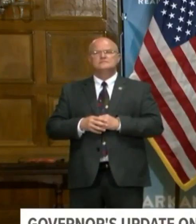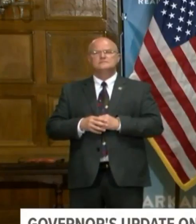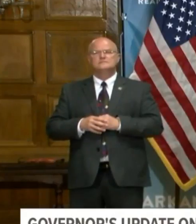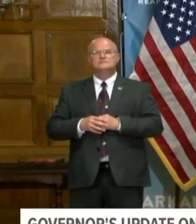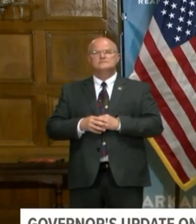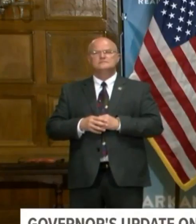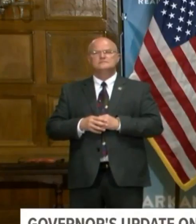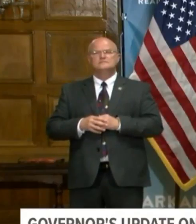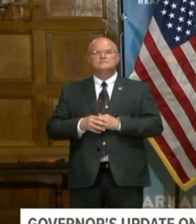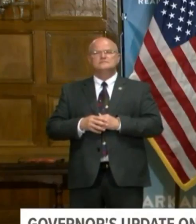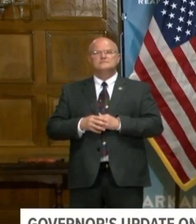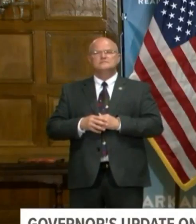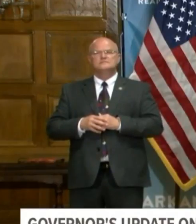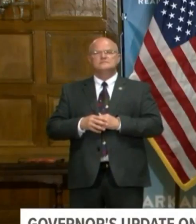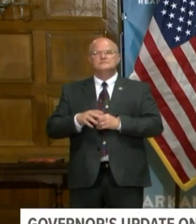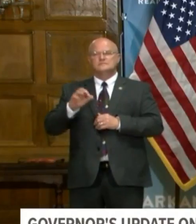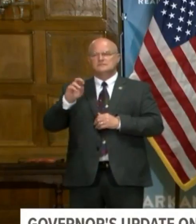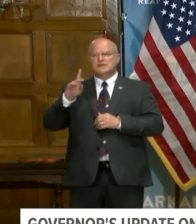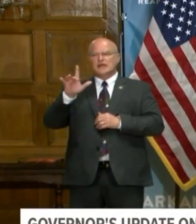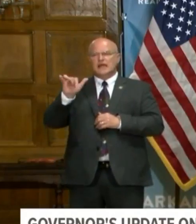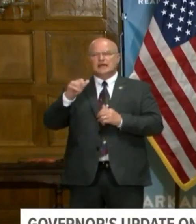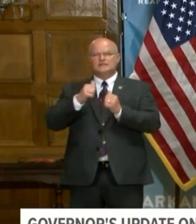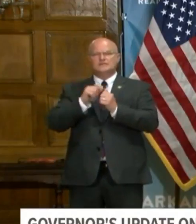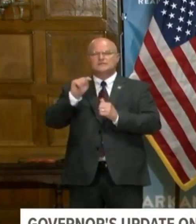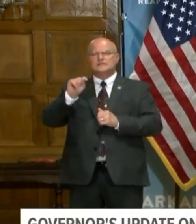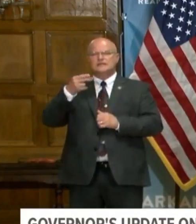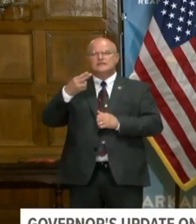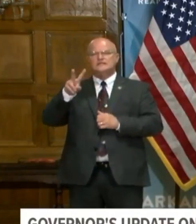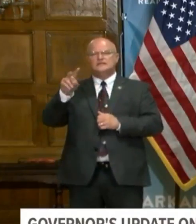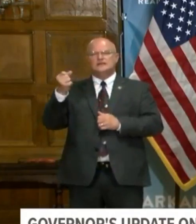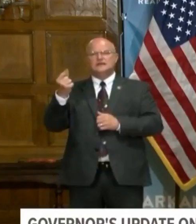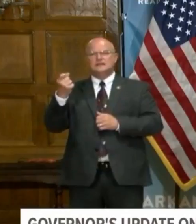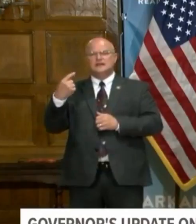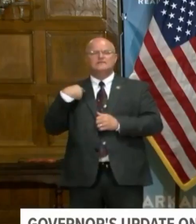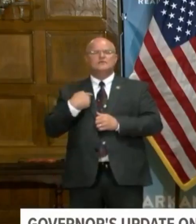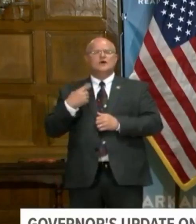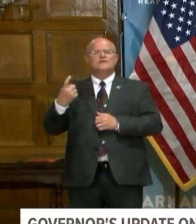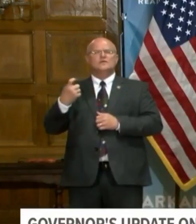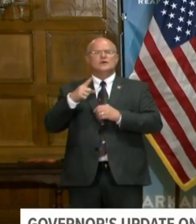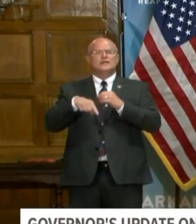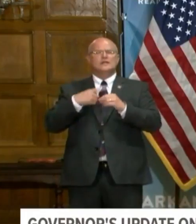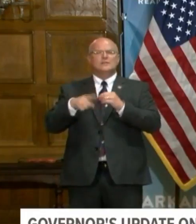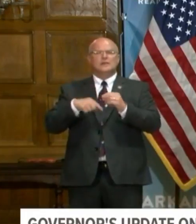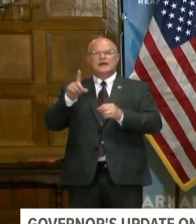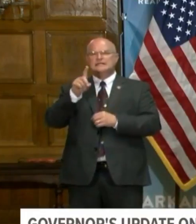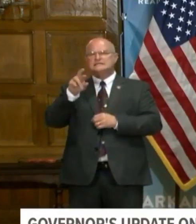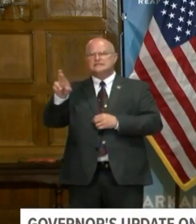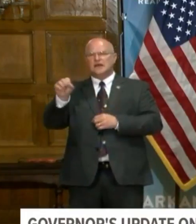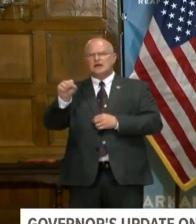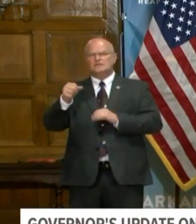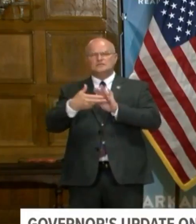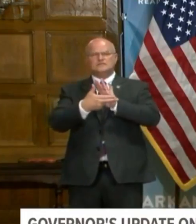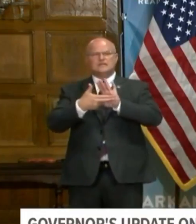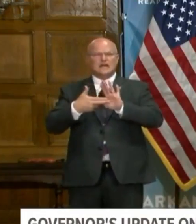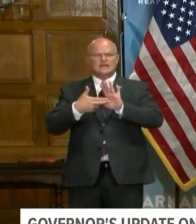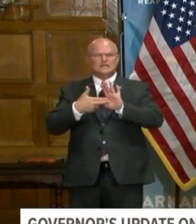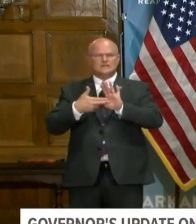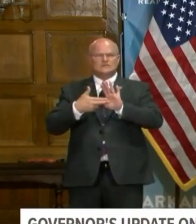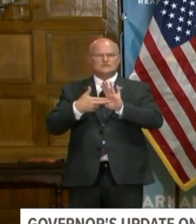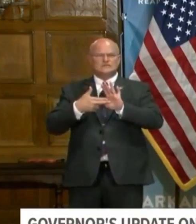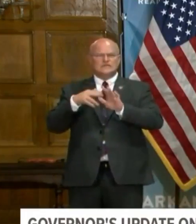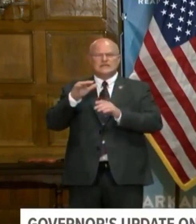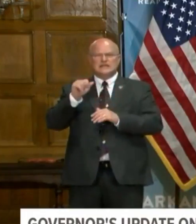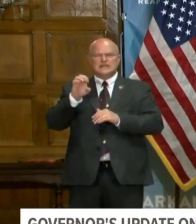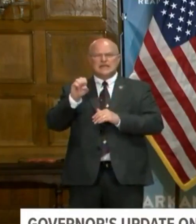Hi, Governor. This is Ashley Godwin with THV 11. So we got a question about doctors diagnosing presumptive